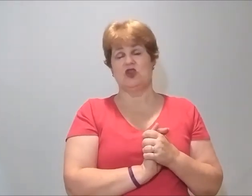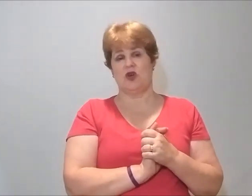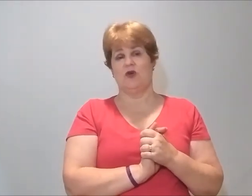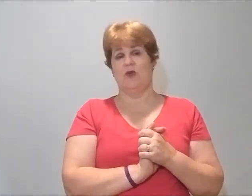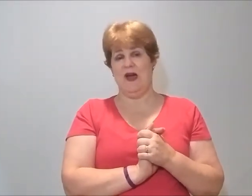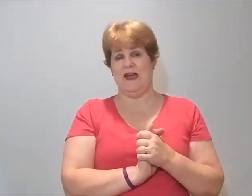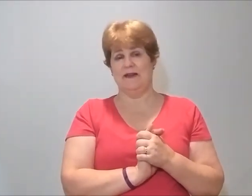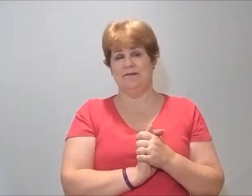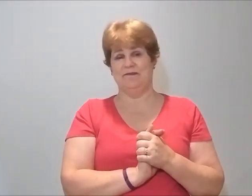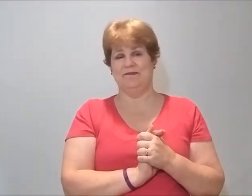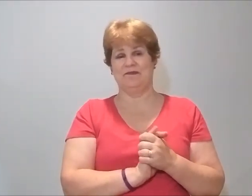show the way.